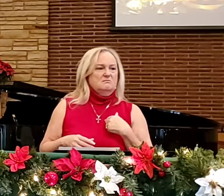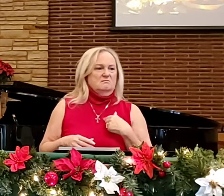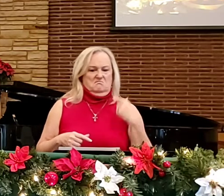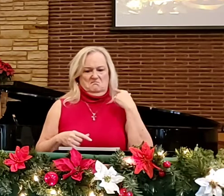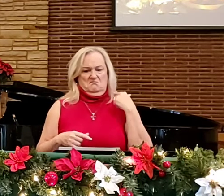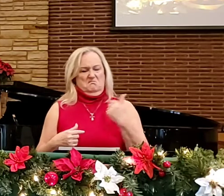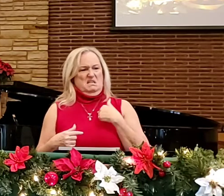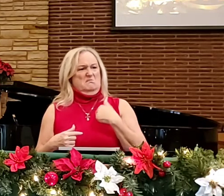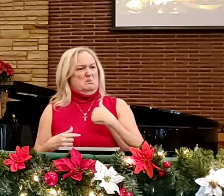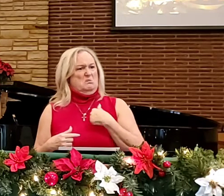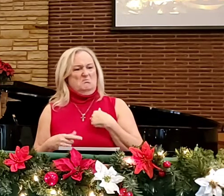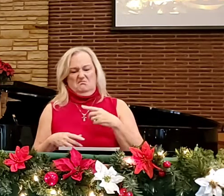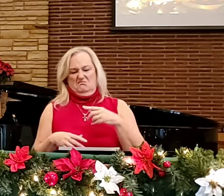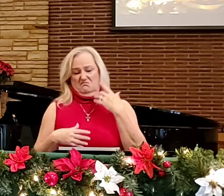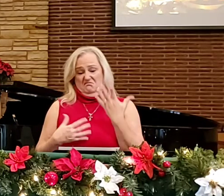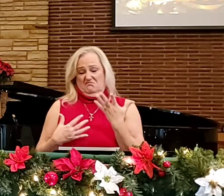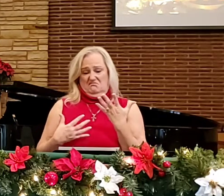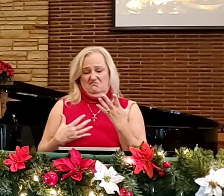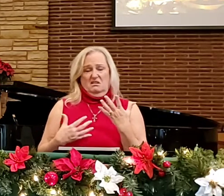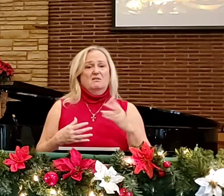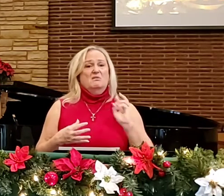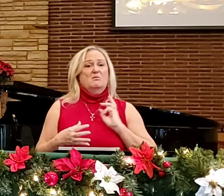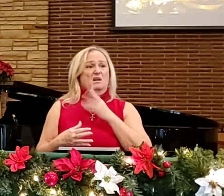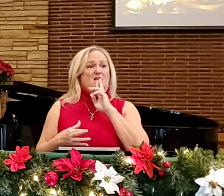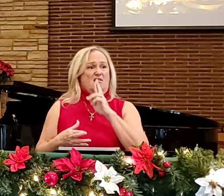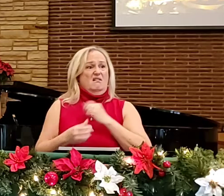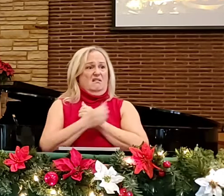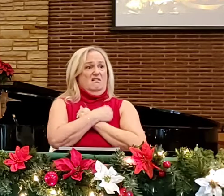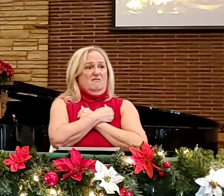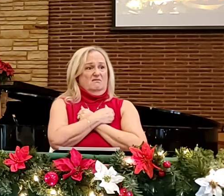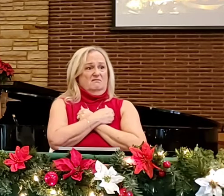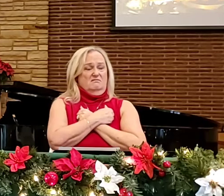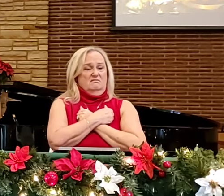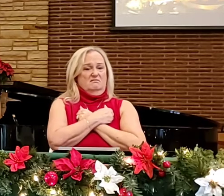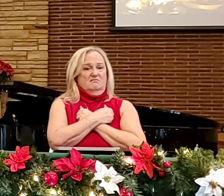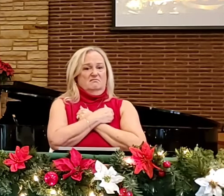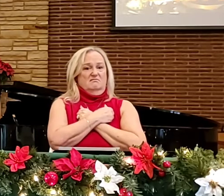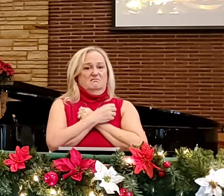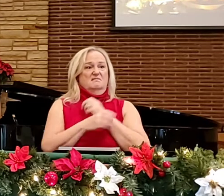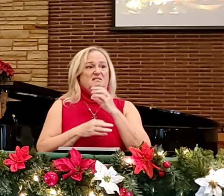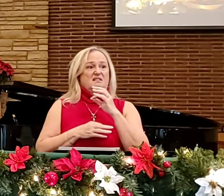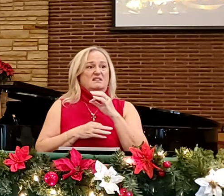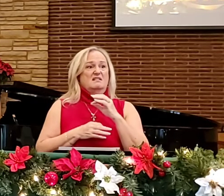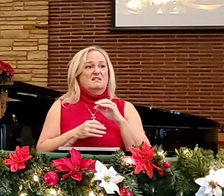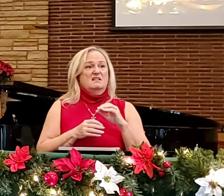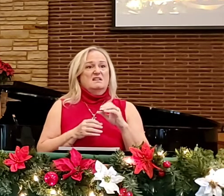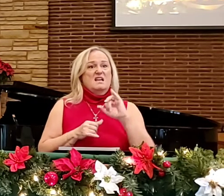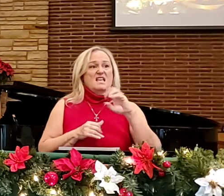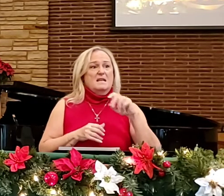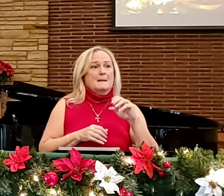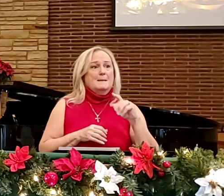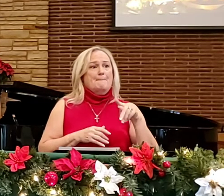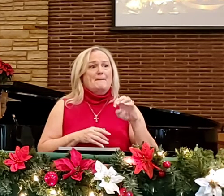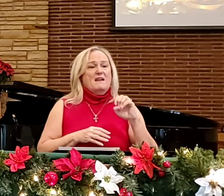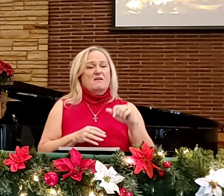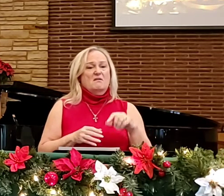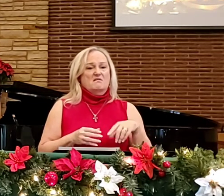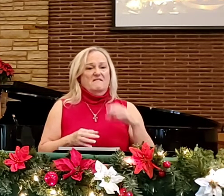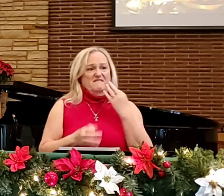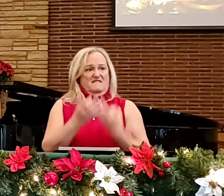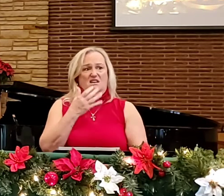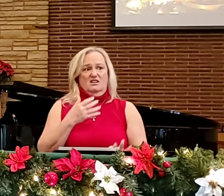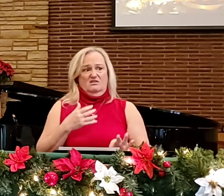people that we are loved in spite of our flaws, our